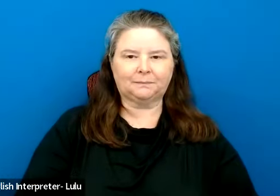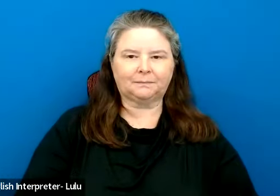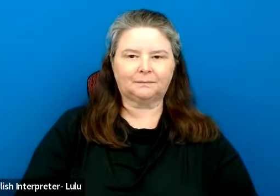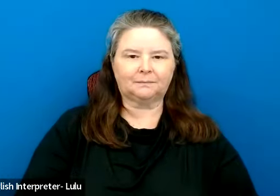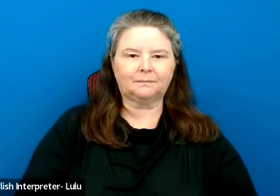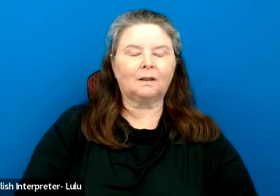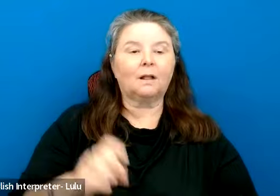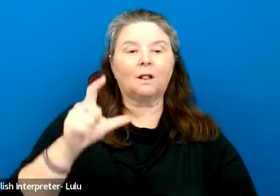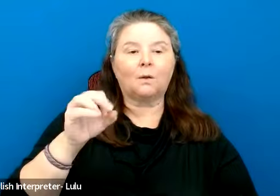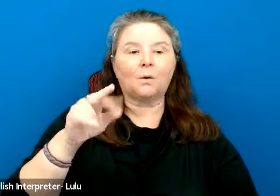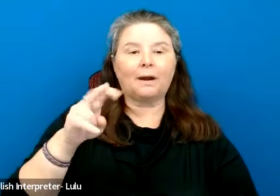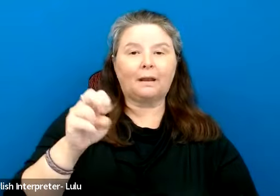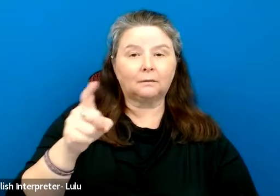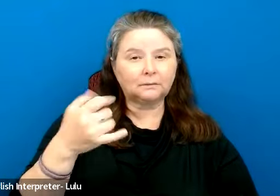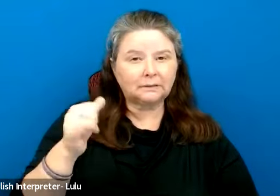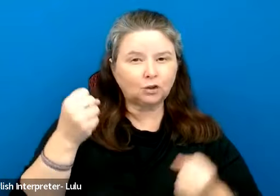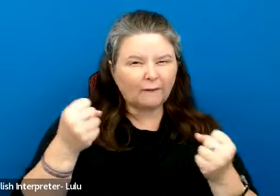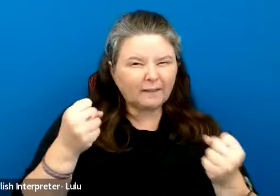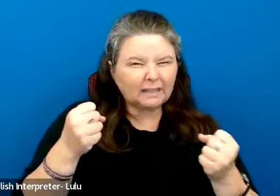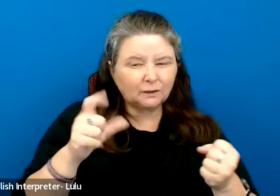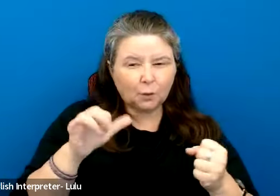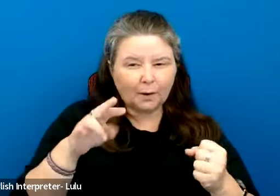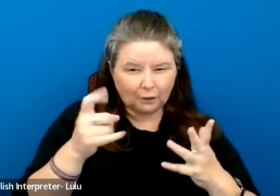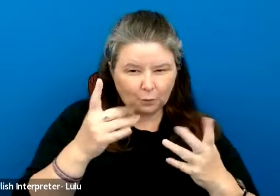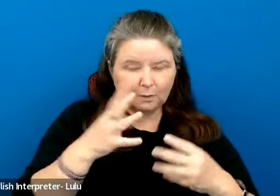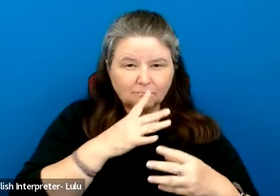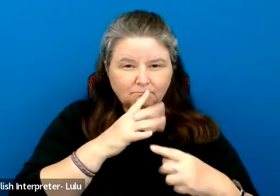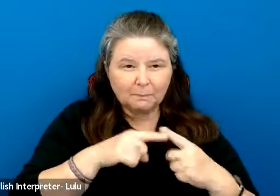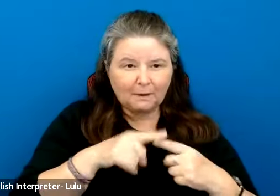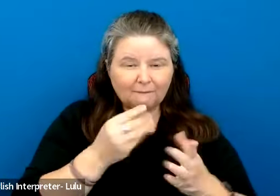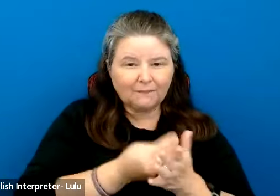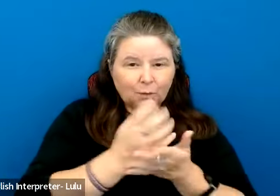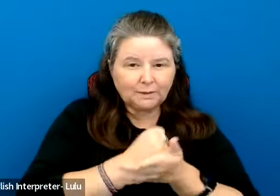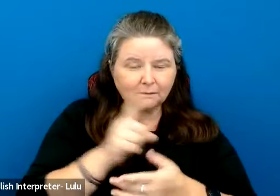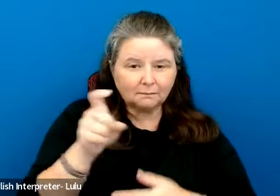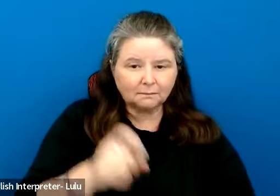And Lorene, is she still driving, or would she like to chime in and talk about fundraising?